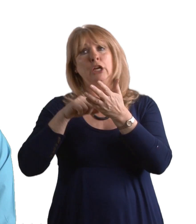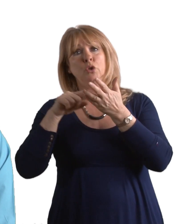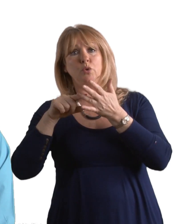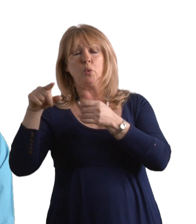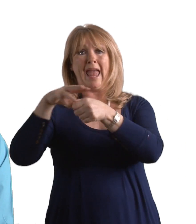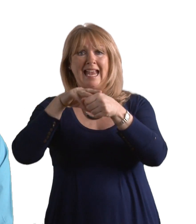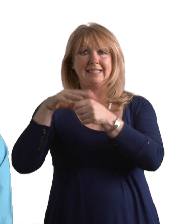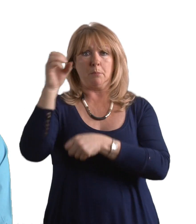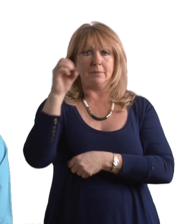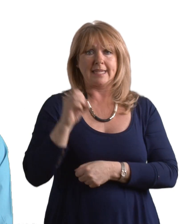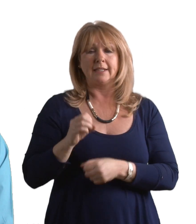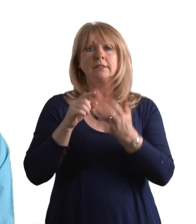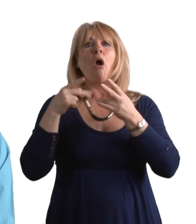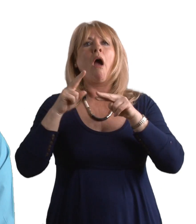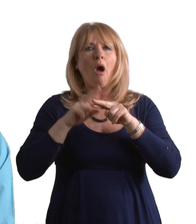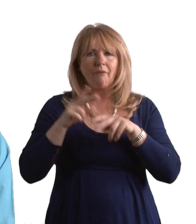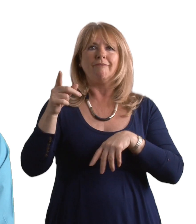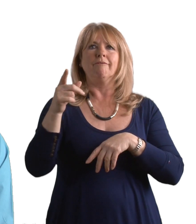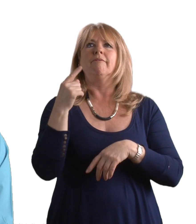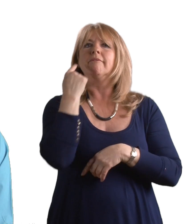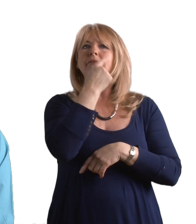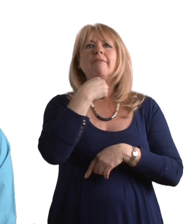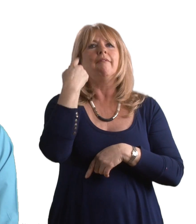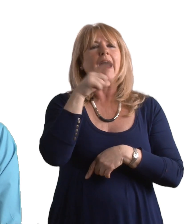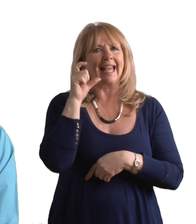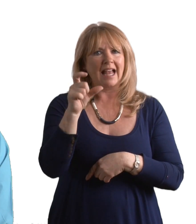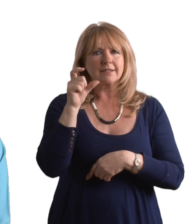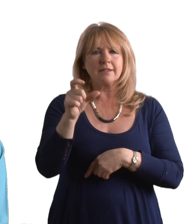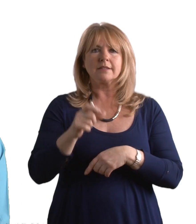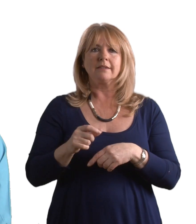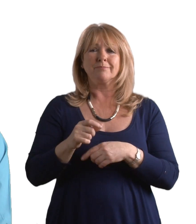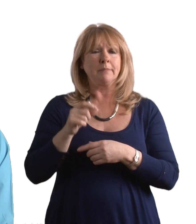around 1,700 fatalities in the UK every year.